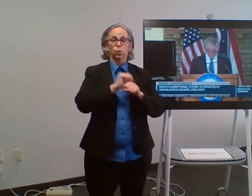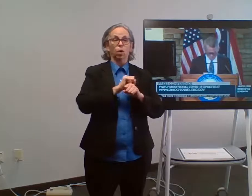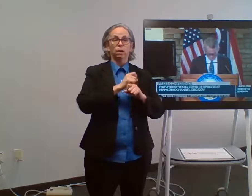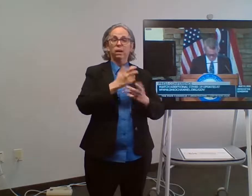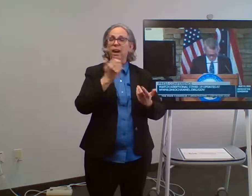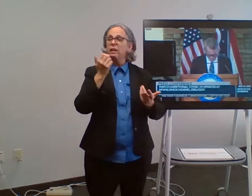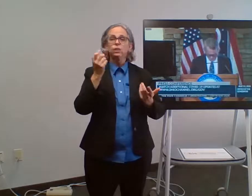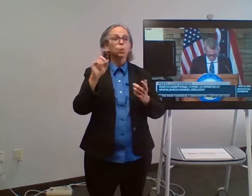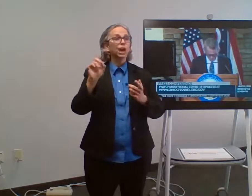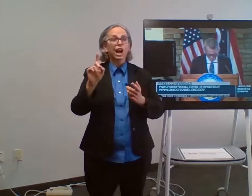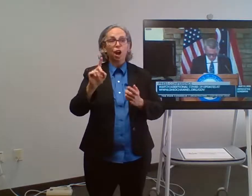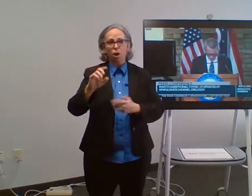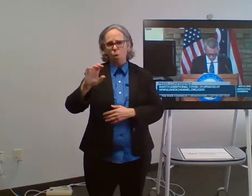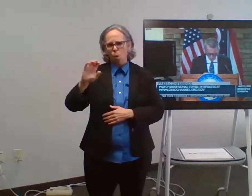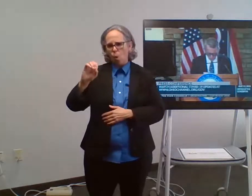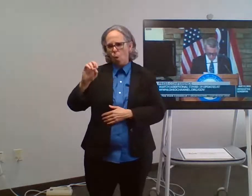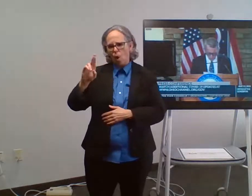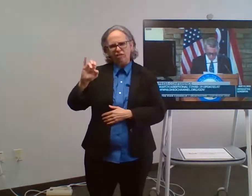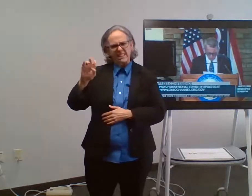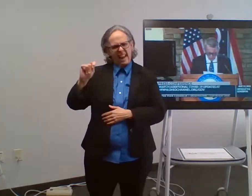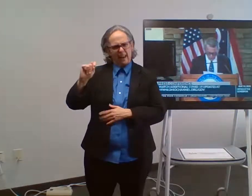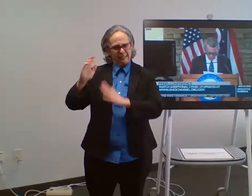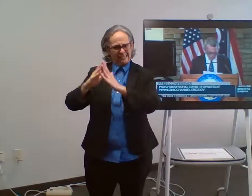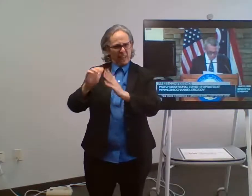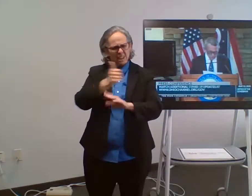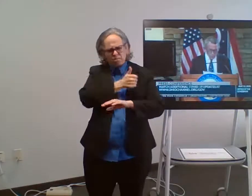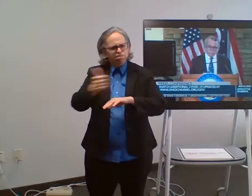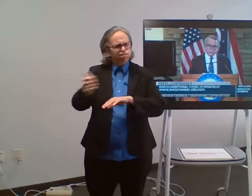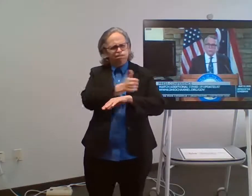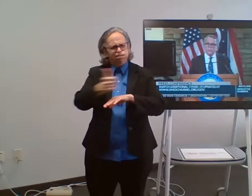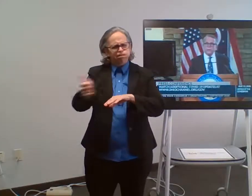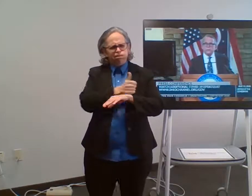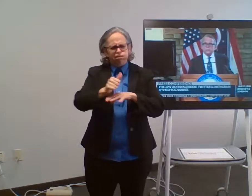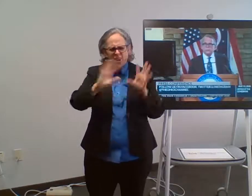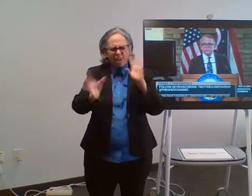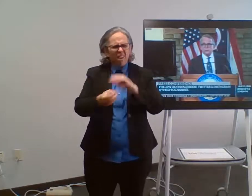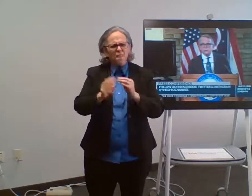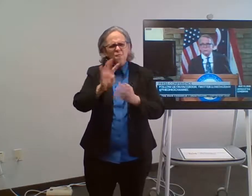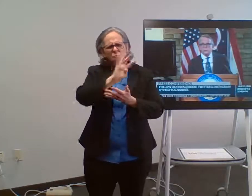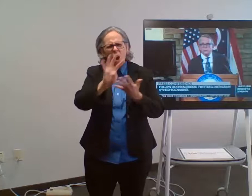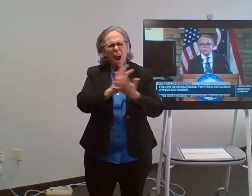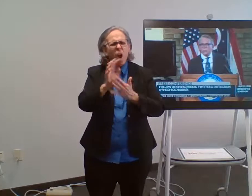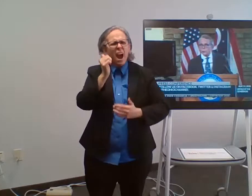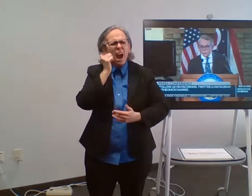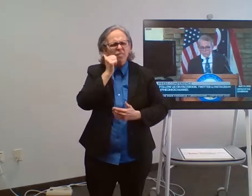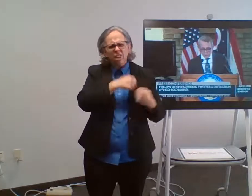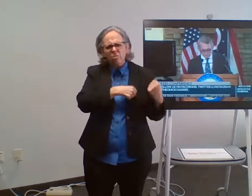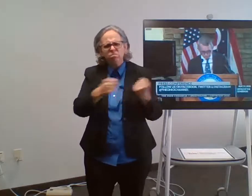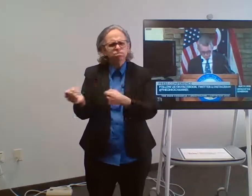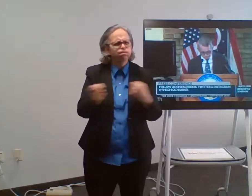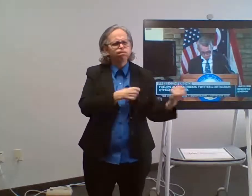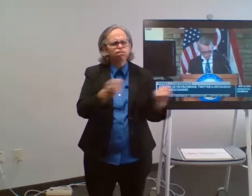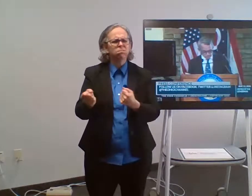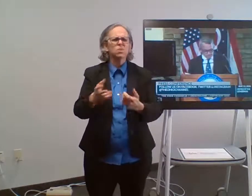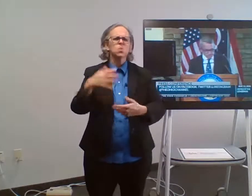trip. Our deepest condolences go out to his loved ones and to those who worked with